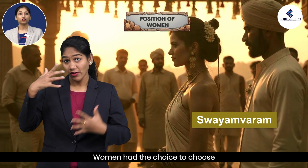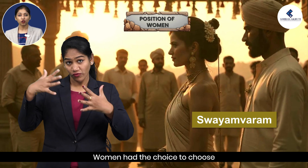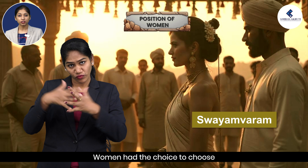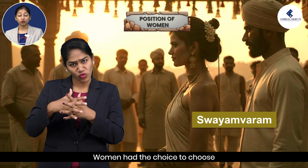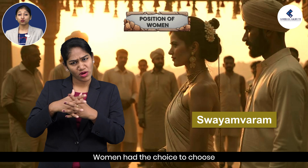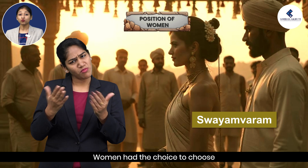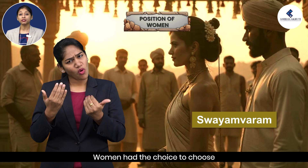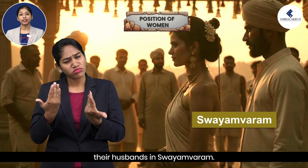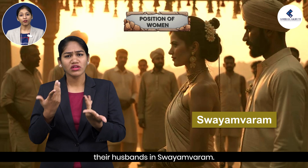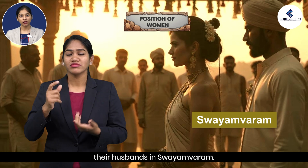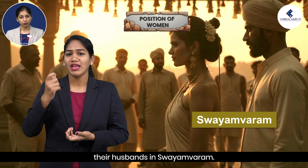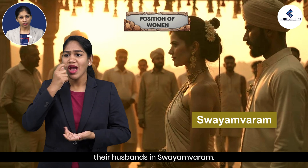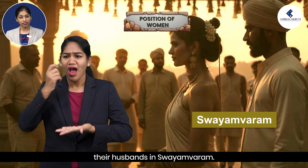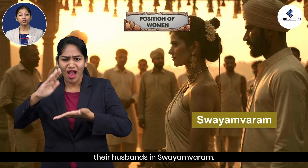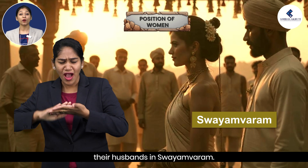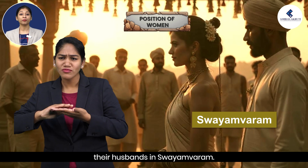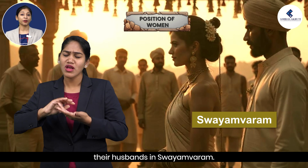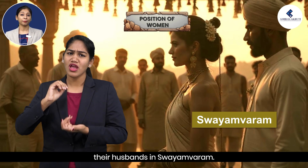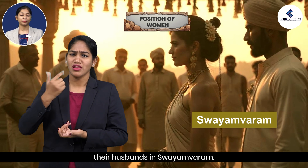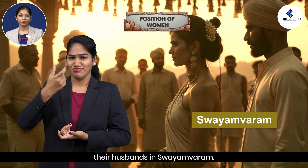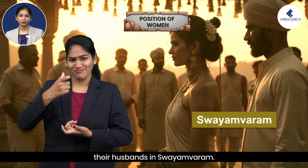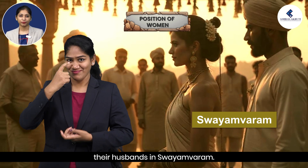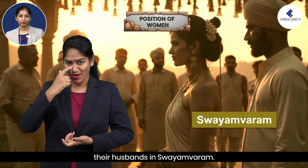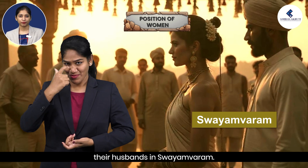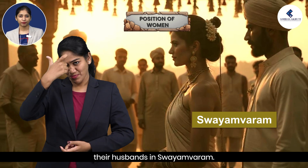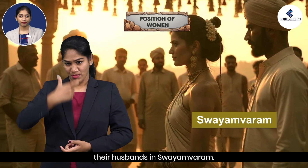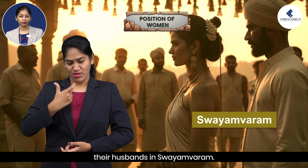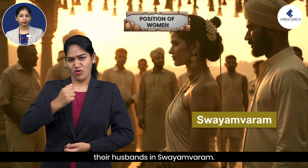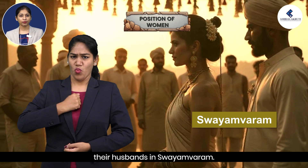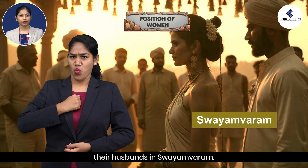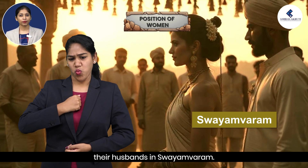Women had the choice to choose their husbands in Swayamvaram.